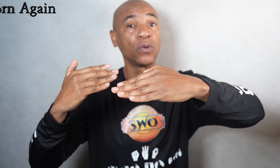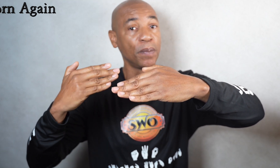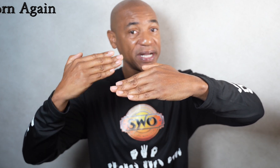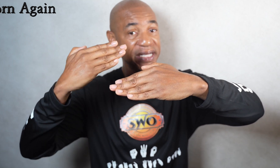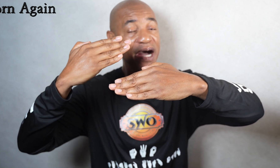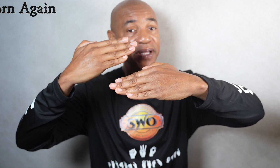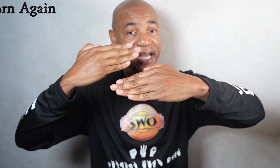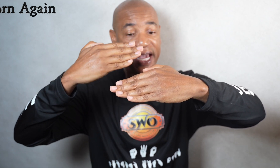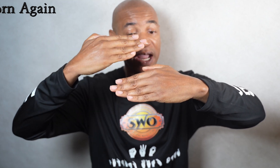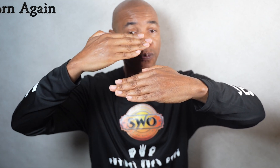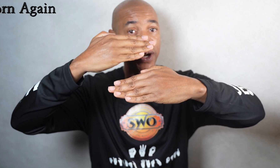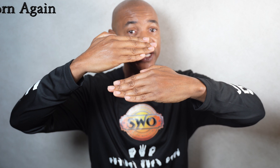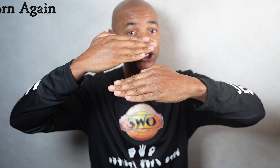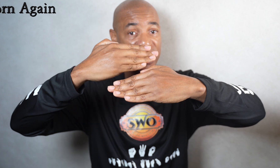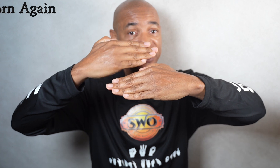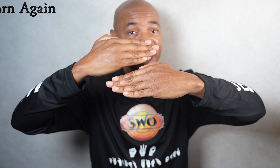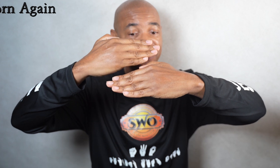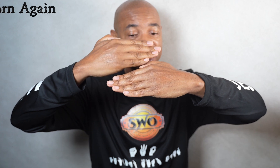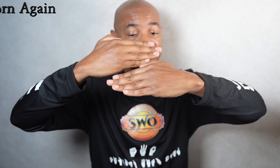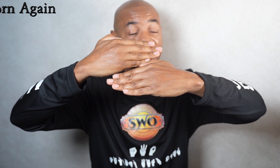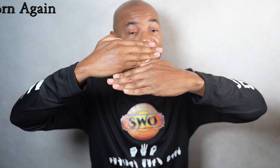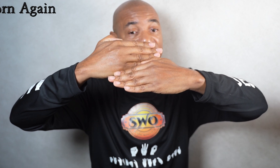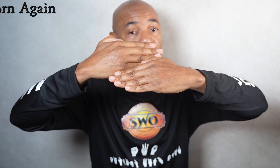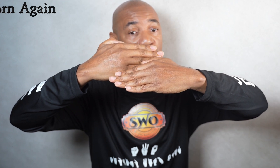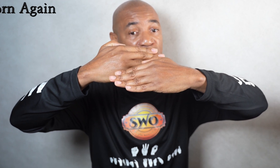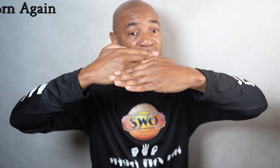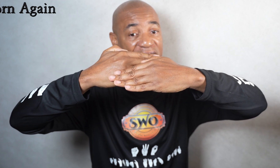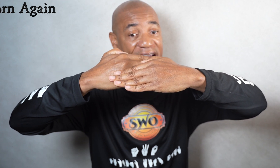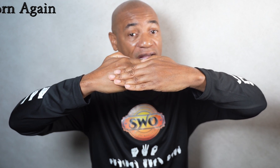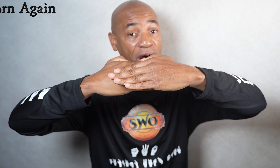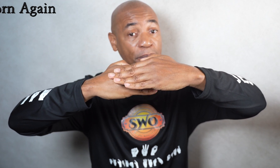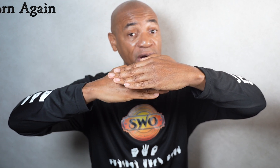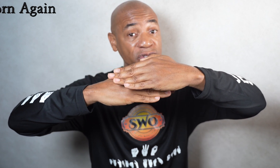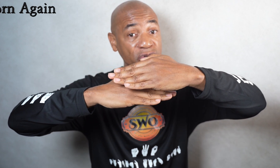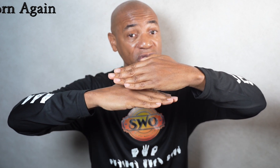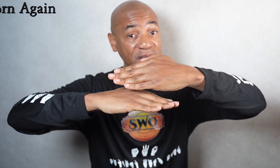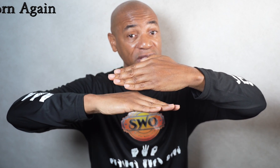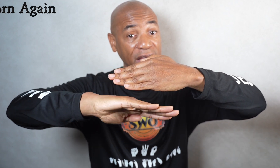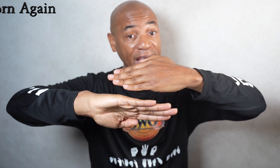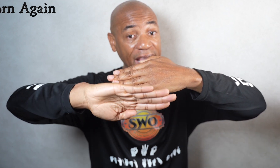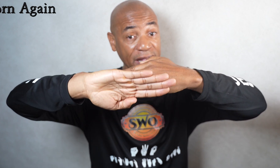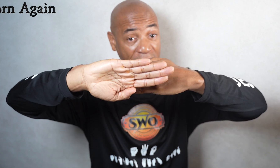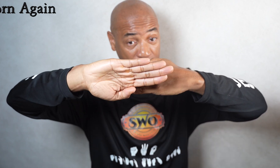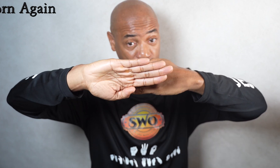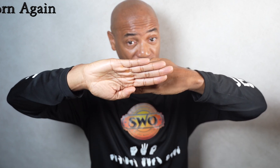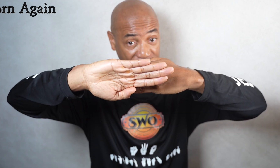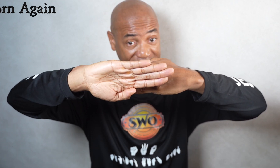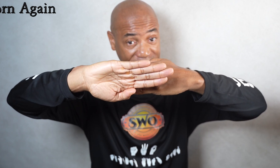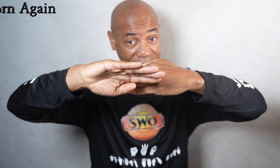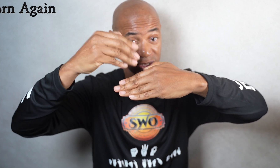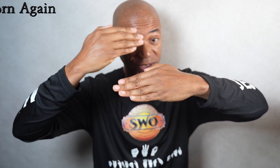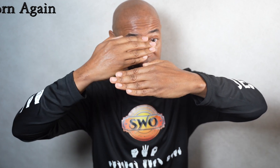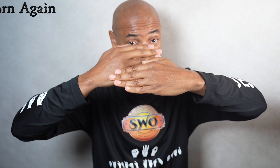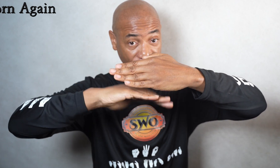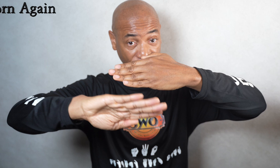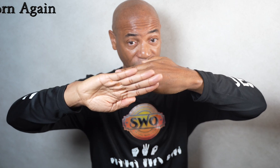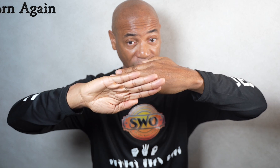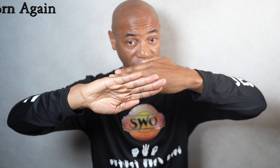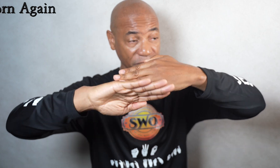with my dominant hand, I bring it just like this. It will slide up underneath and up just like this. From the